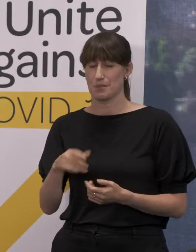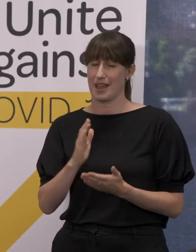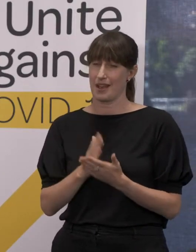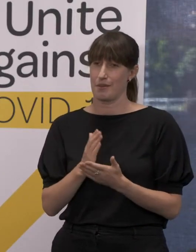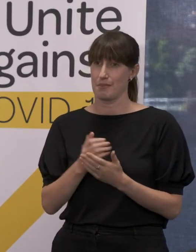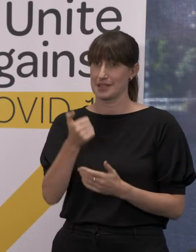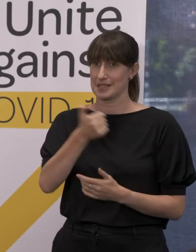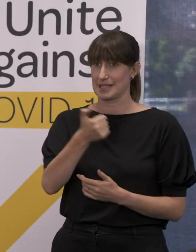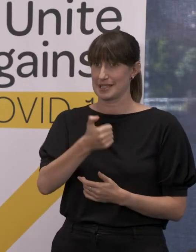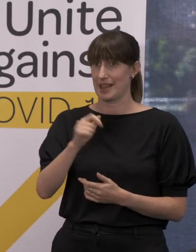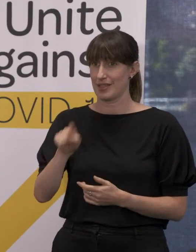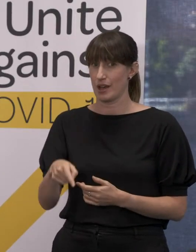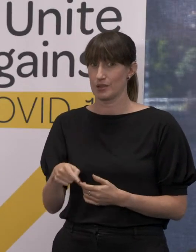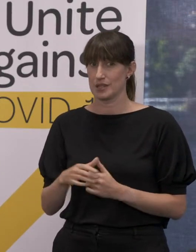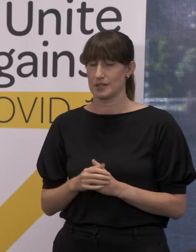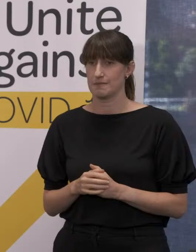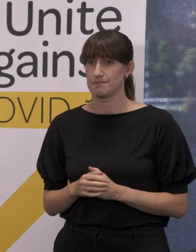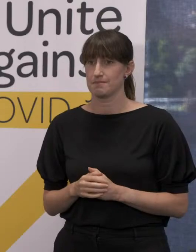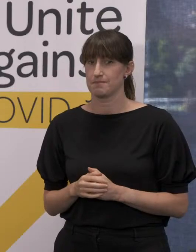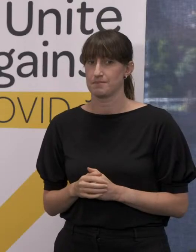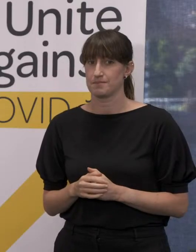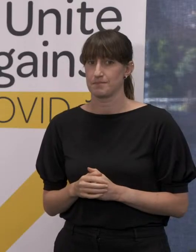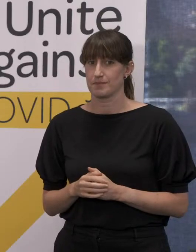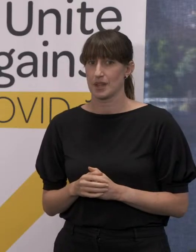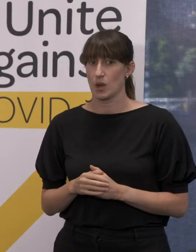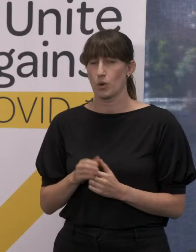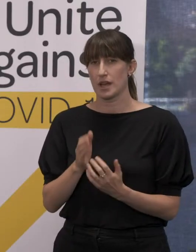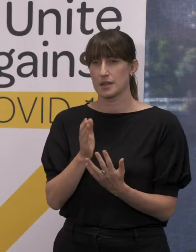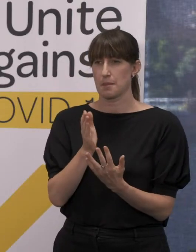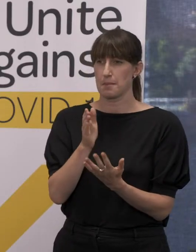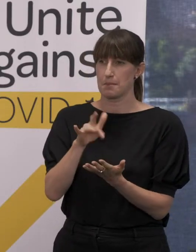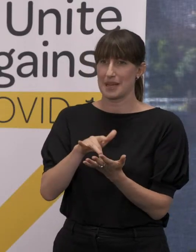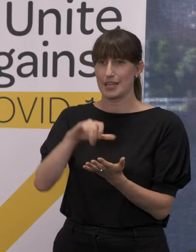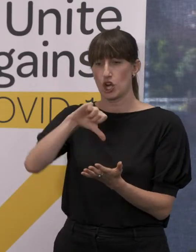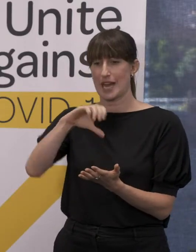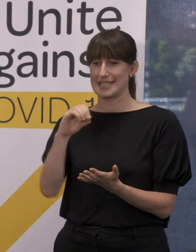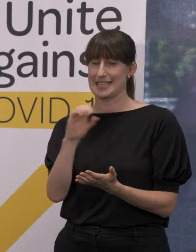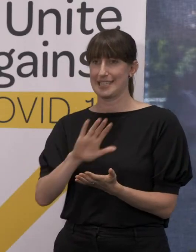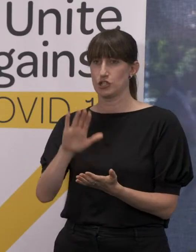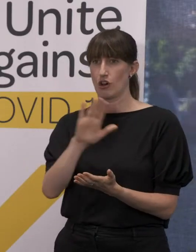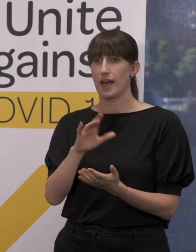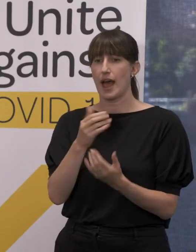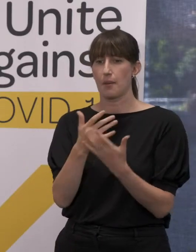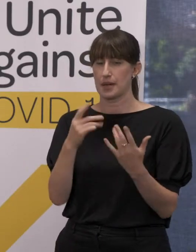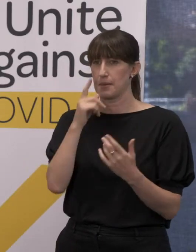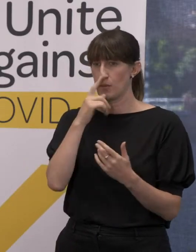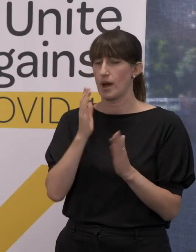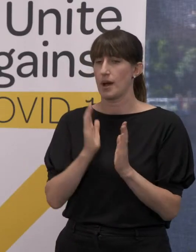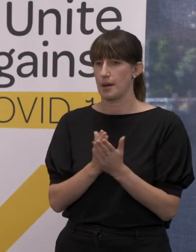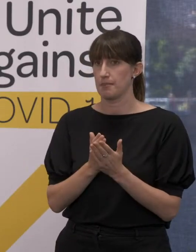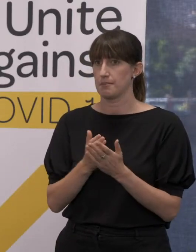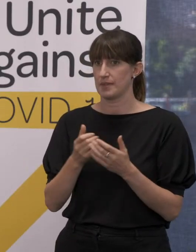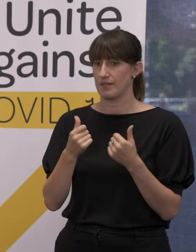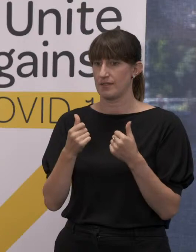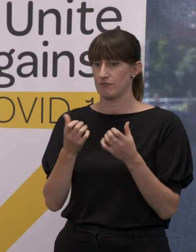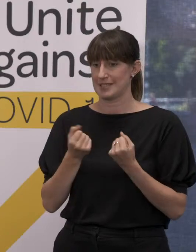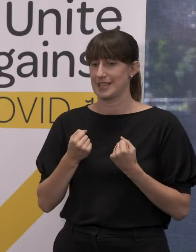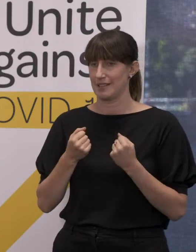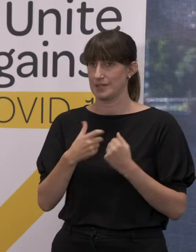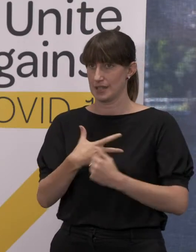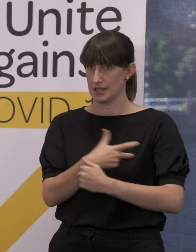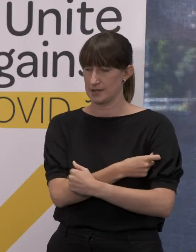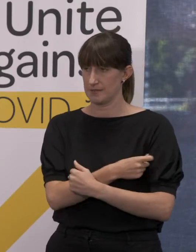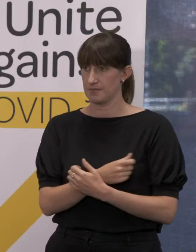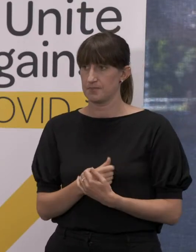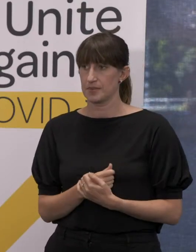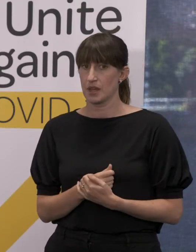that group, we're in the mid-90s in terms of the percent who have been vaccinated. And the agencies and employers of